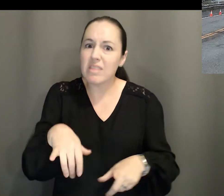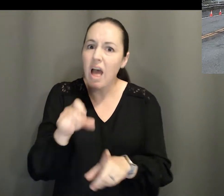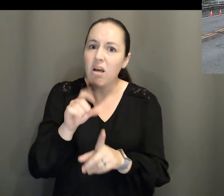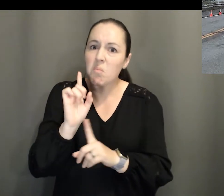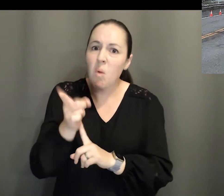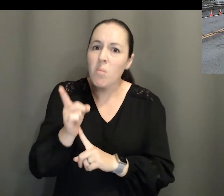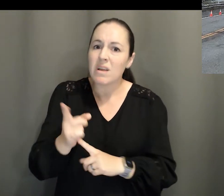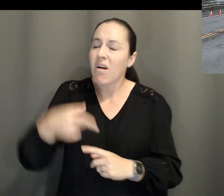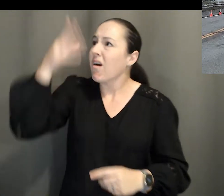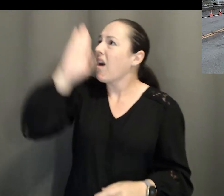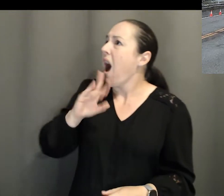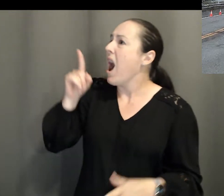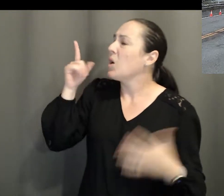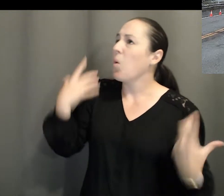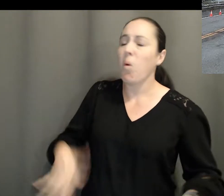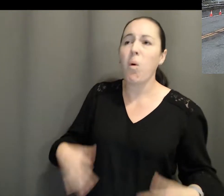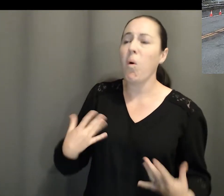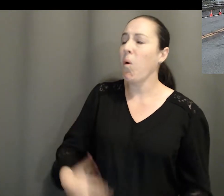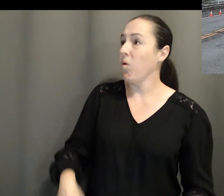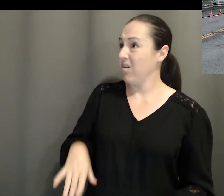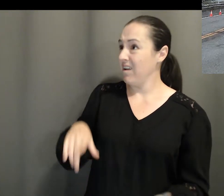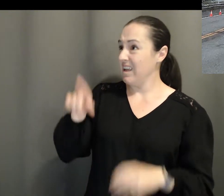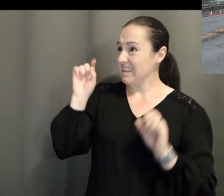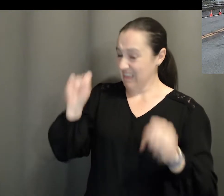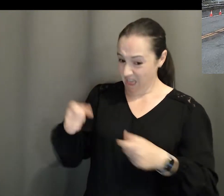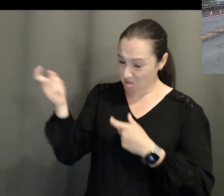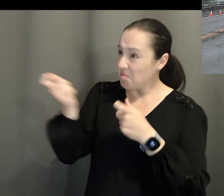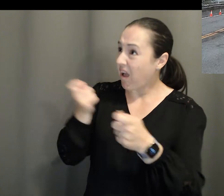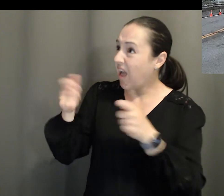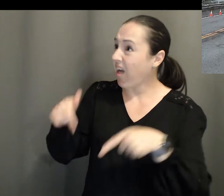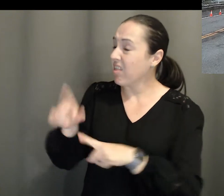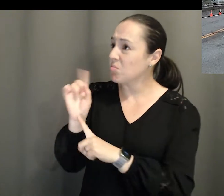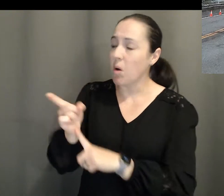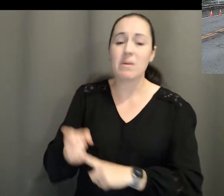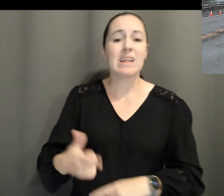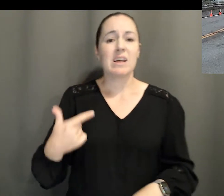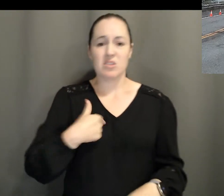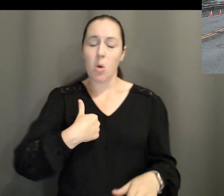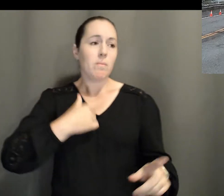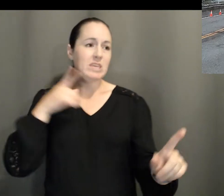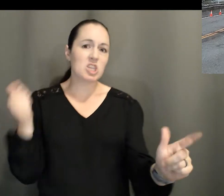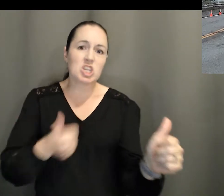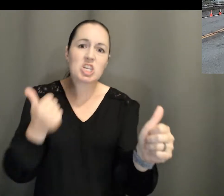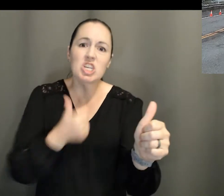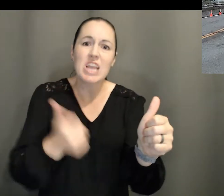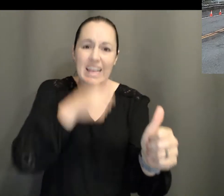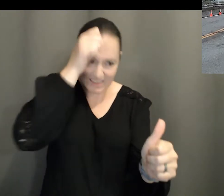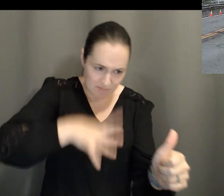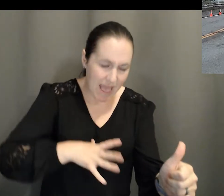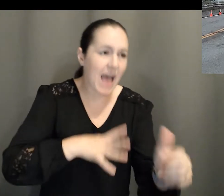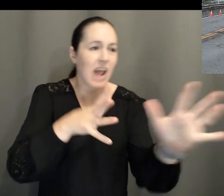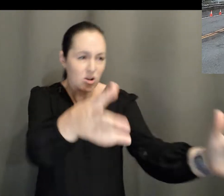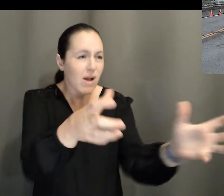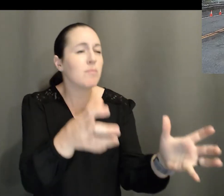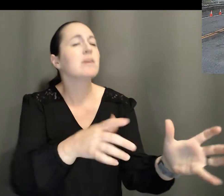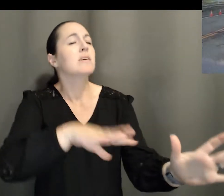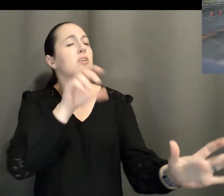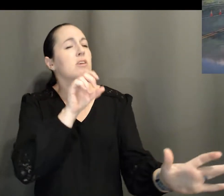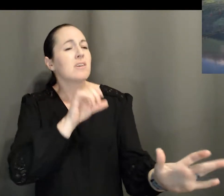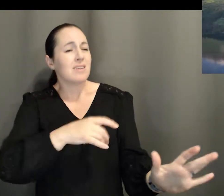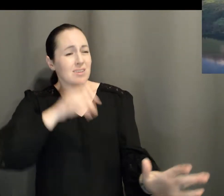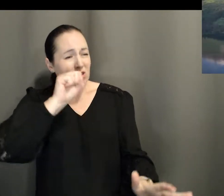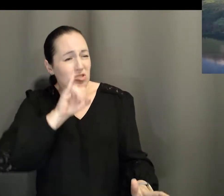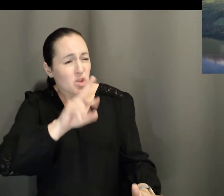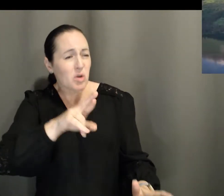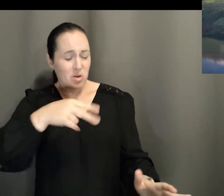do? God, what do I do in this moment? Are you big enough for right now? Chase after him. I don't know where he's going.